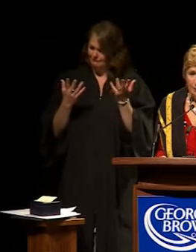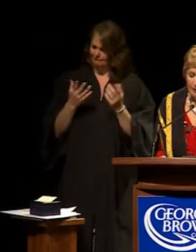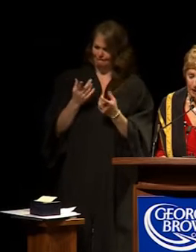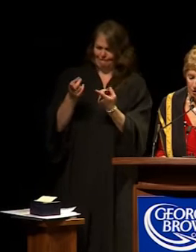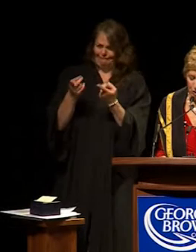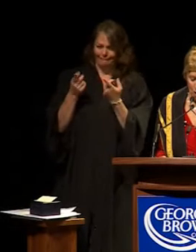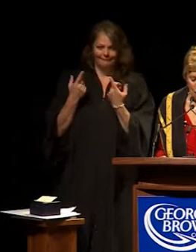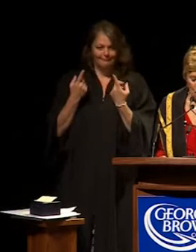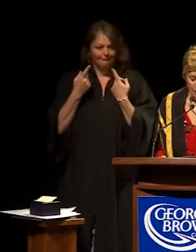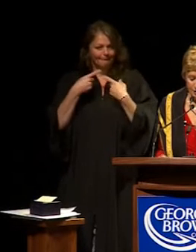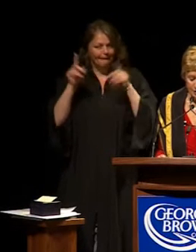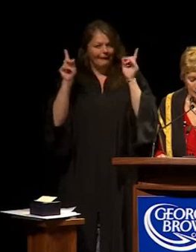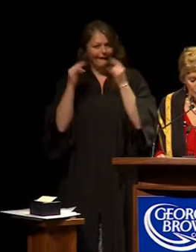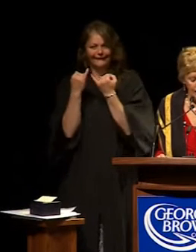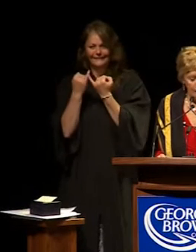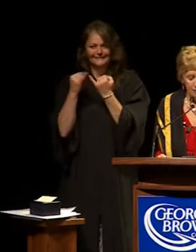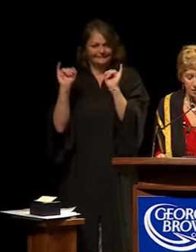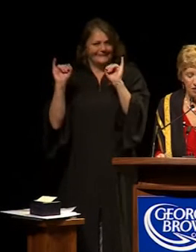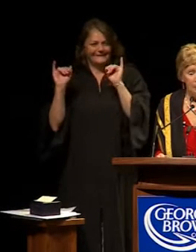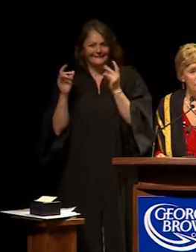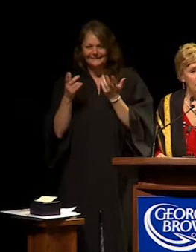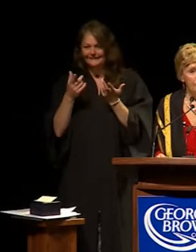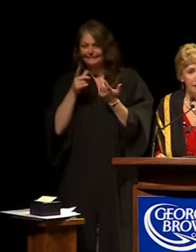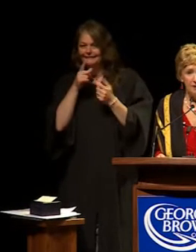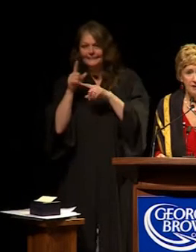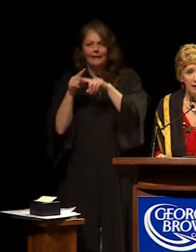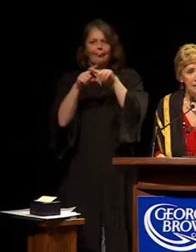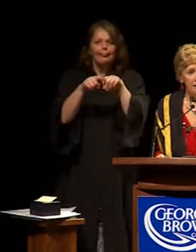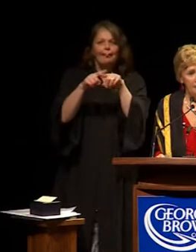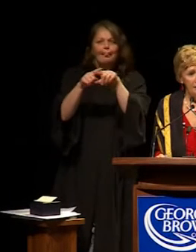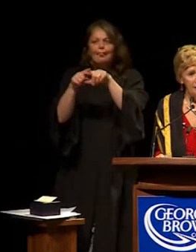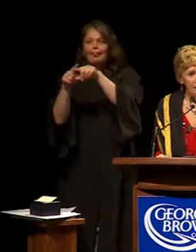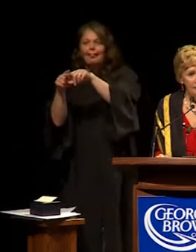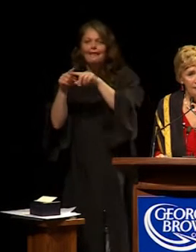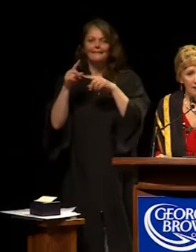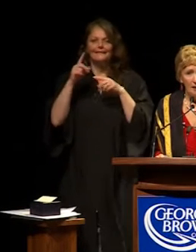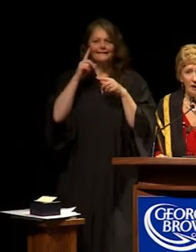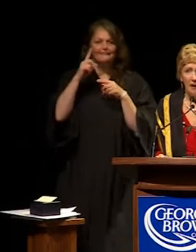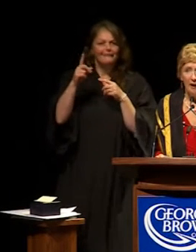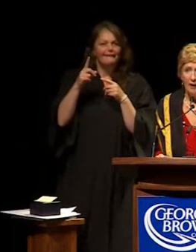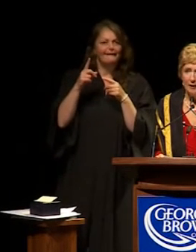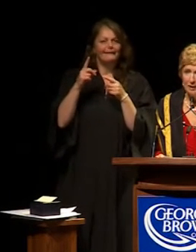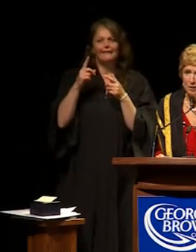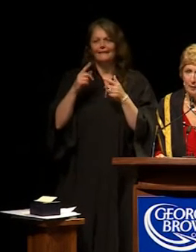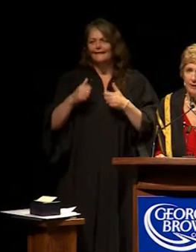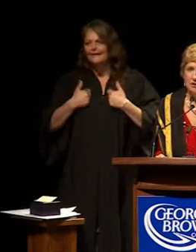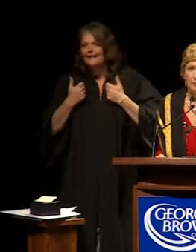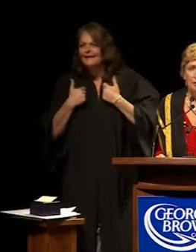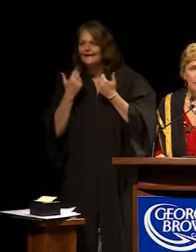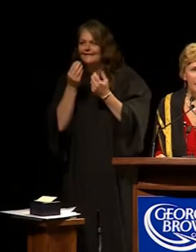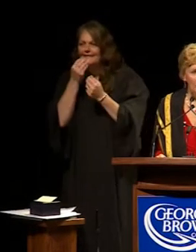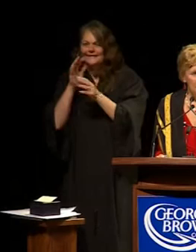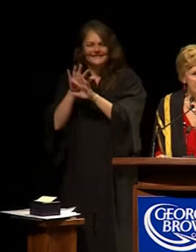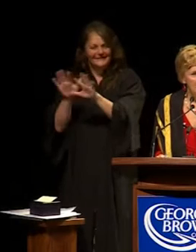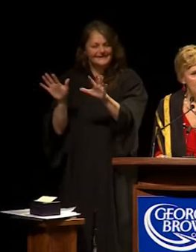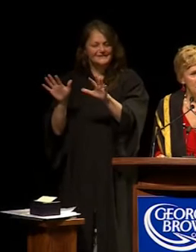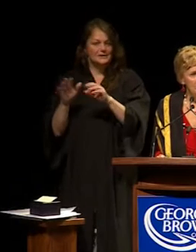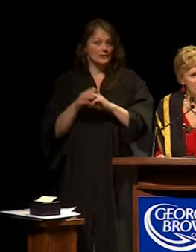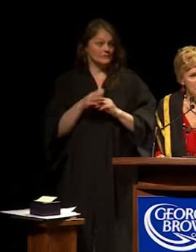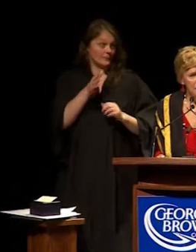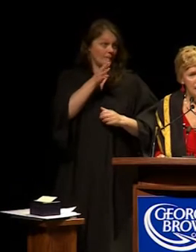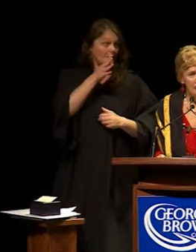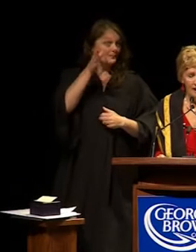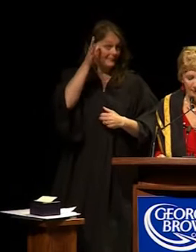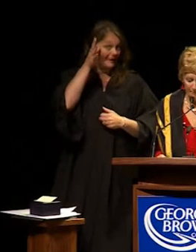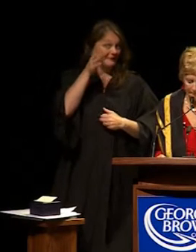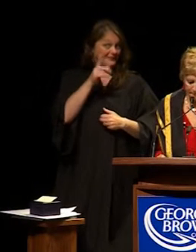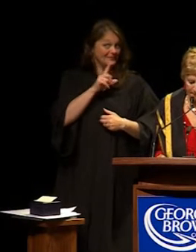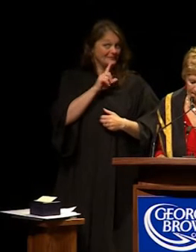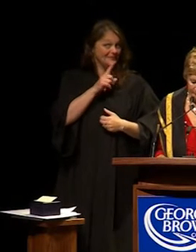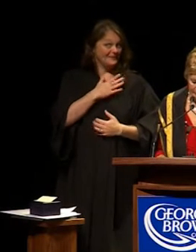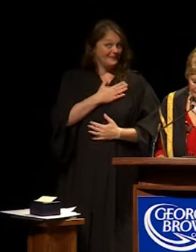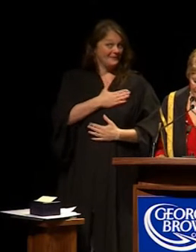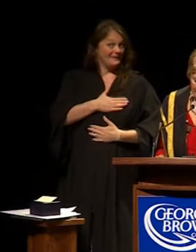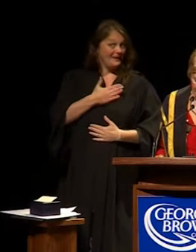to depend on someone else for basic living. And I suspect some of the parents here would appreciate